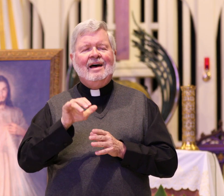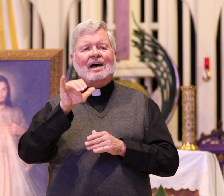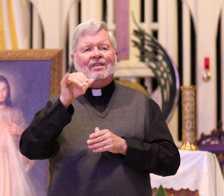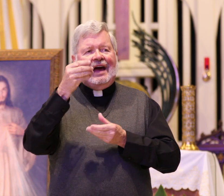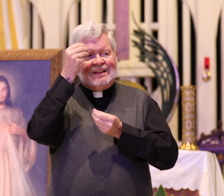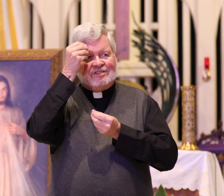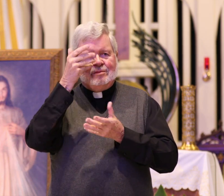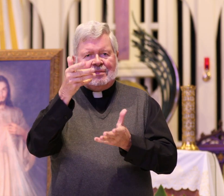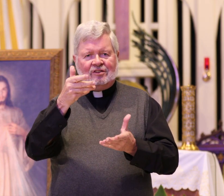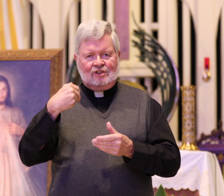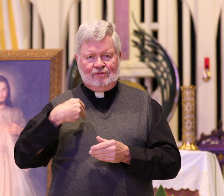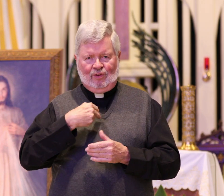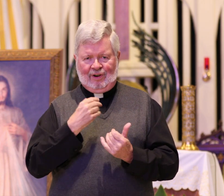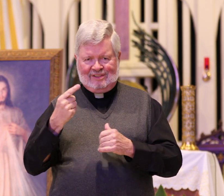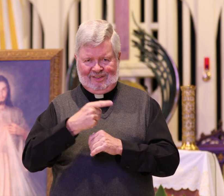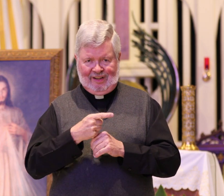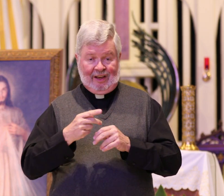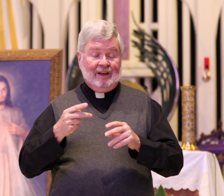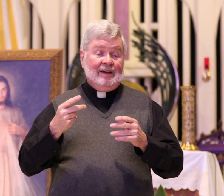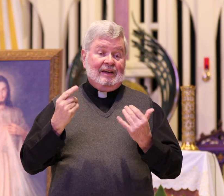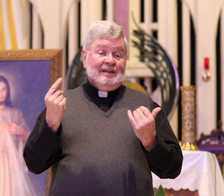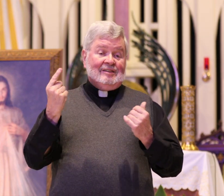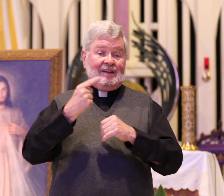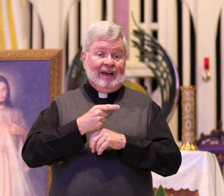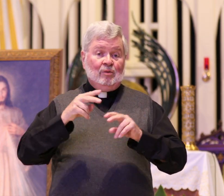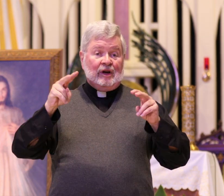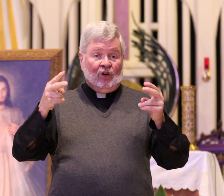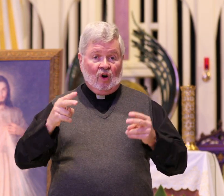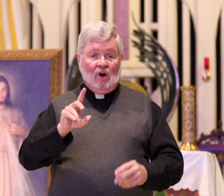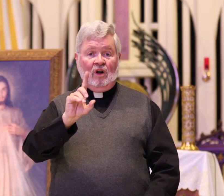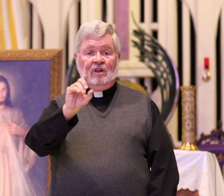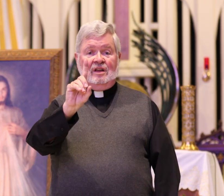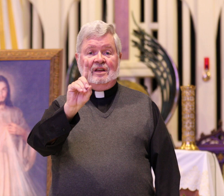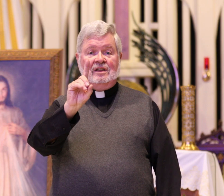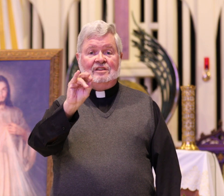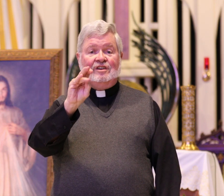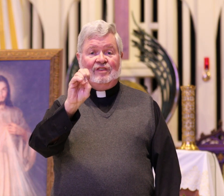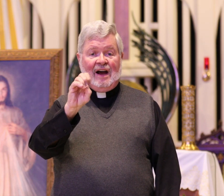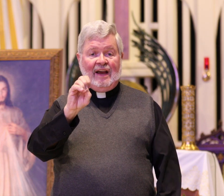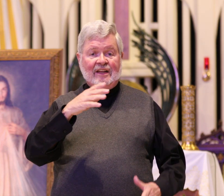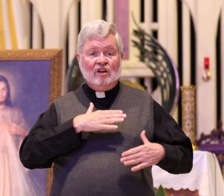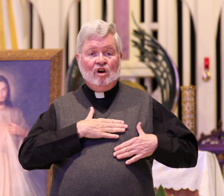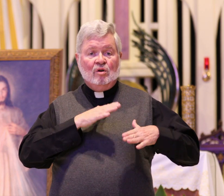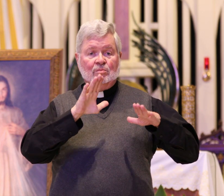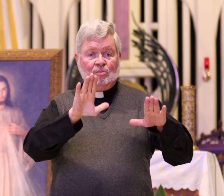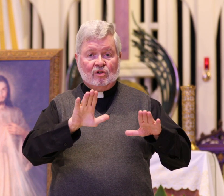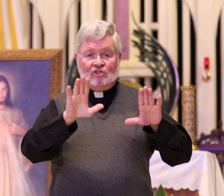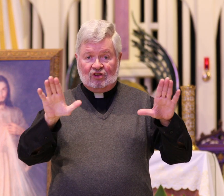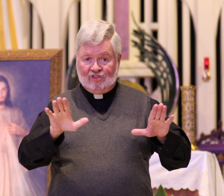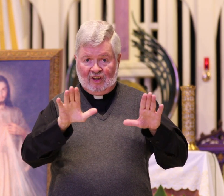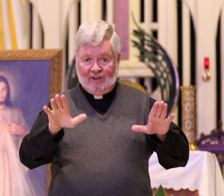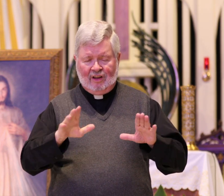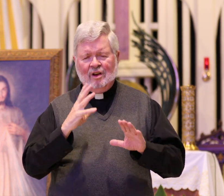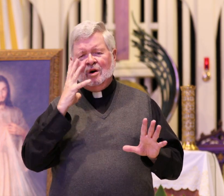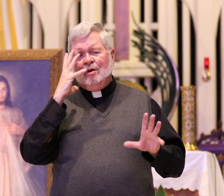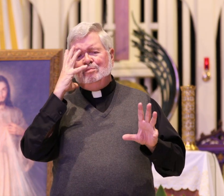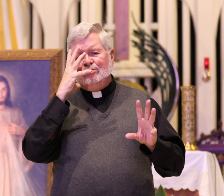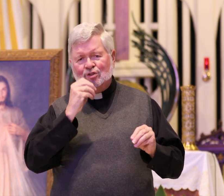And that's the message for us today. Today we call Divine Mercy Sunday, a